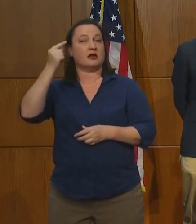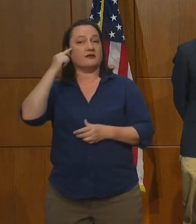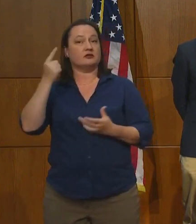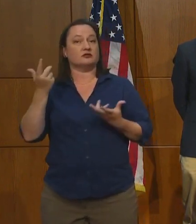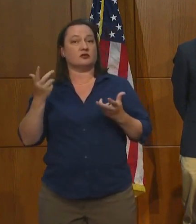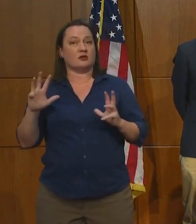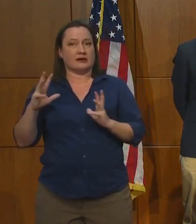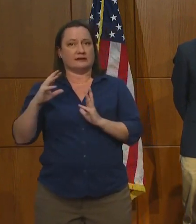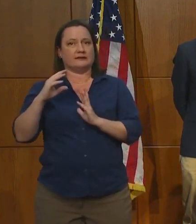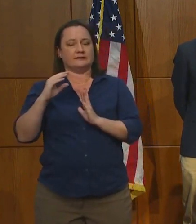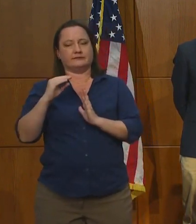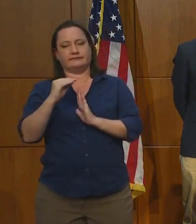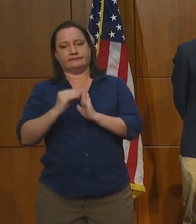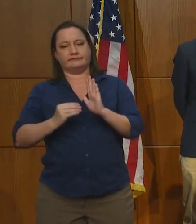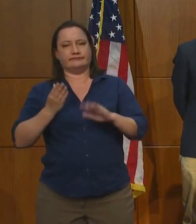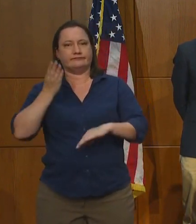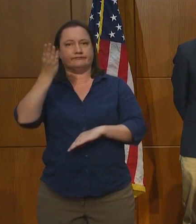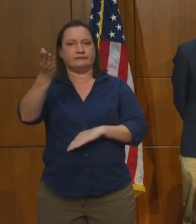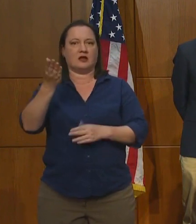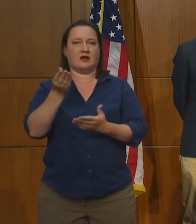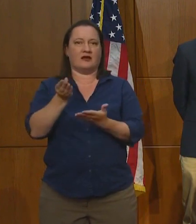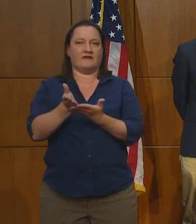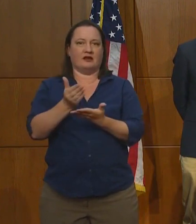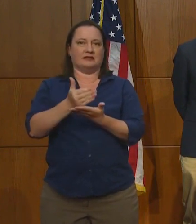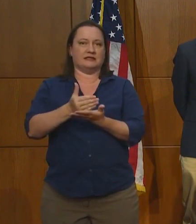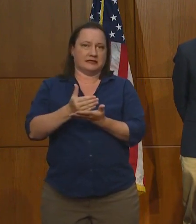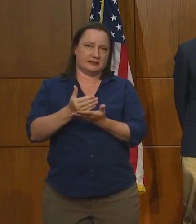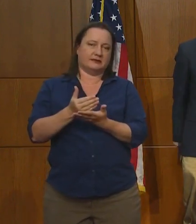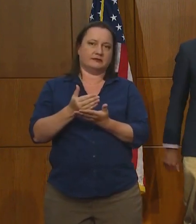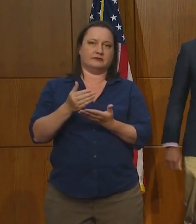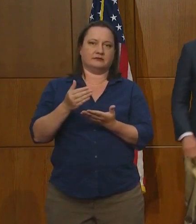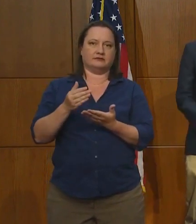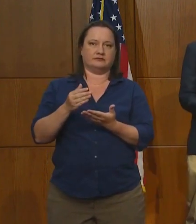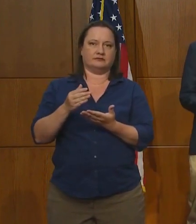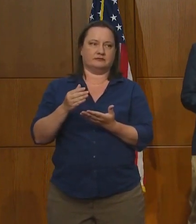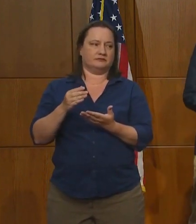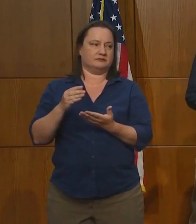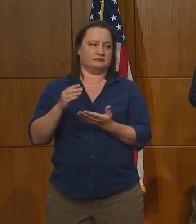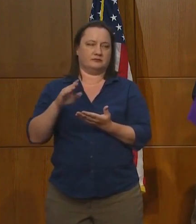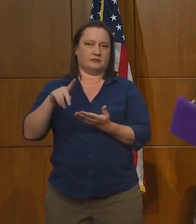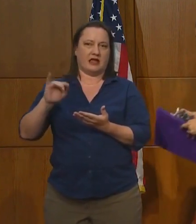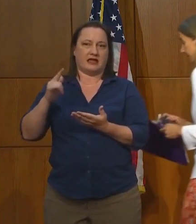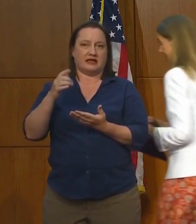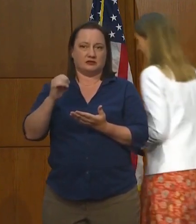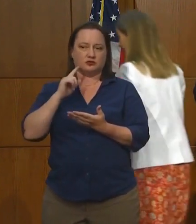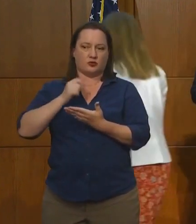support those nursing facilities in meeting that charge.